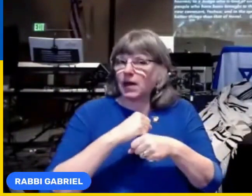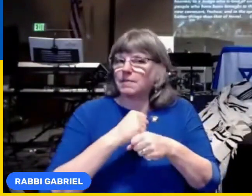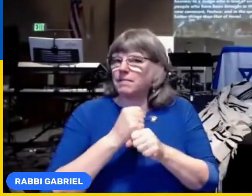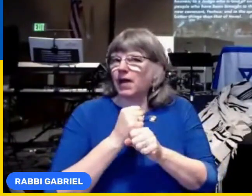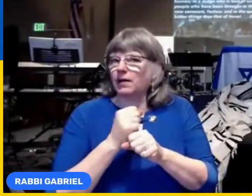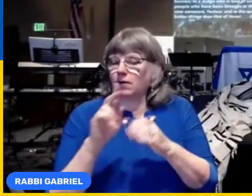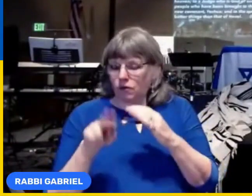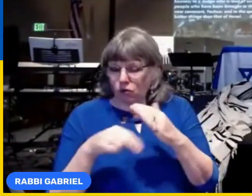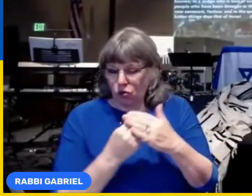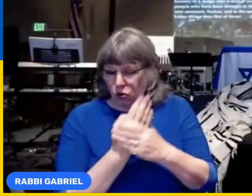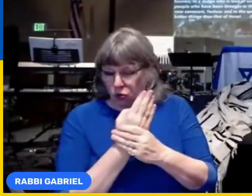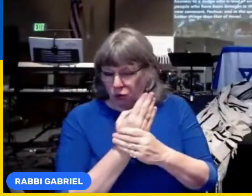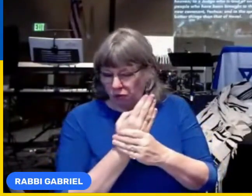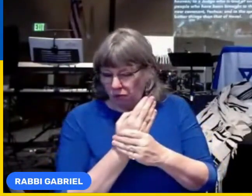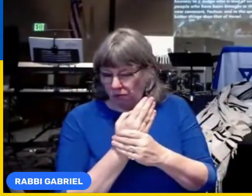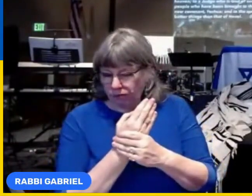us.